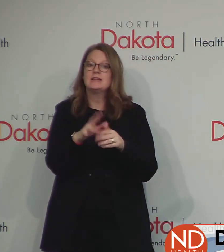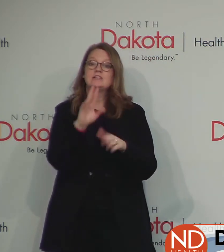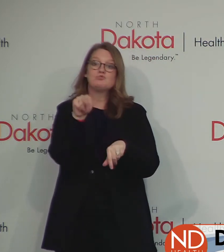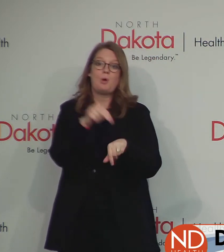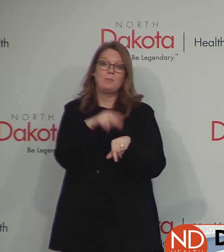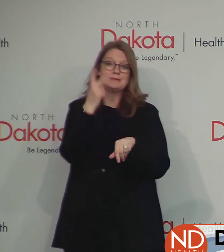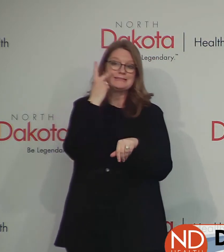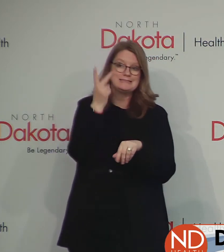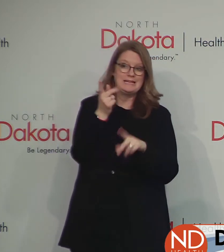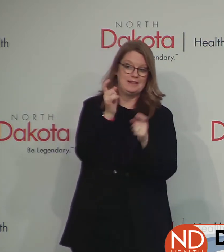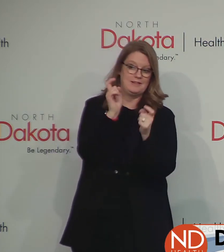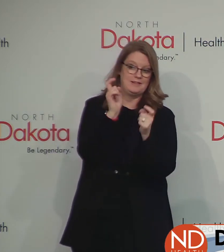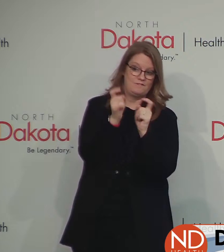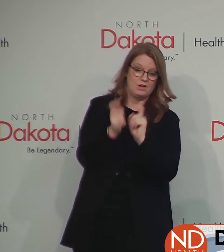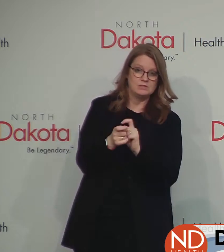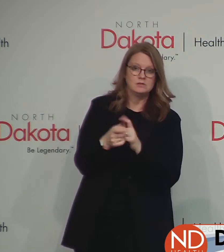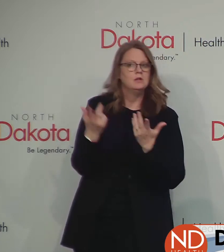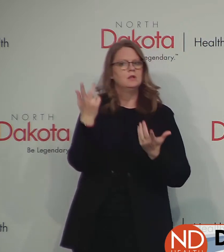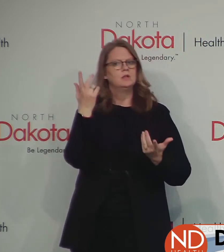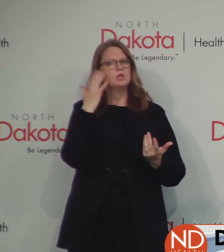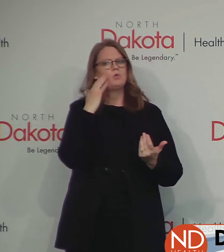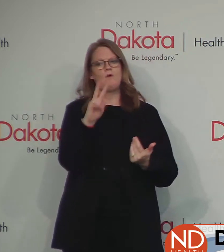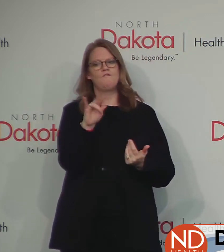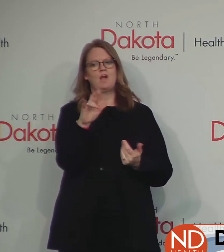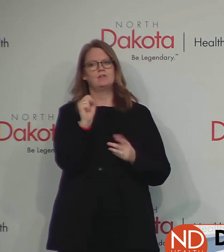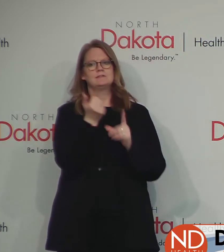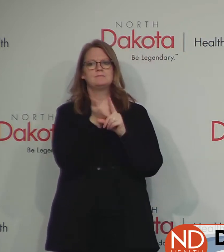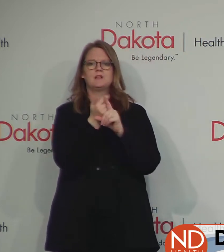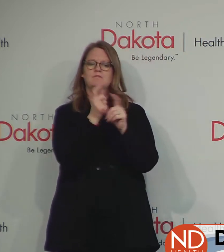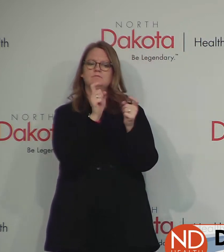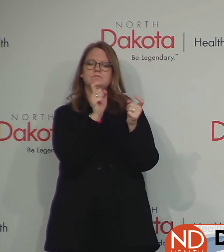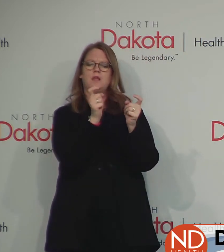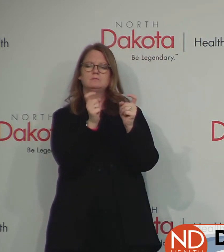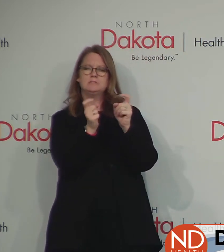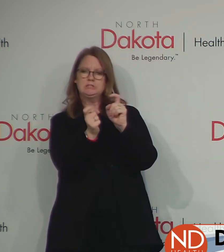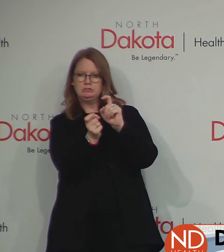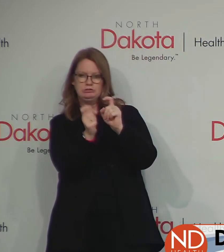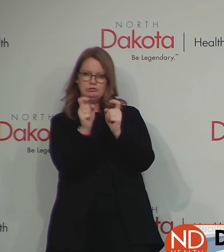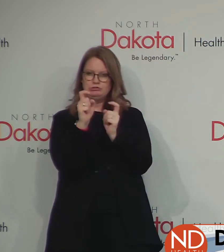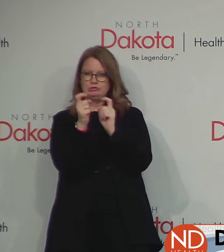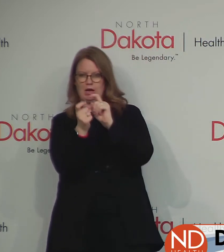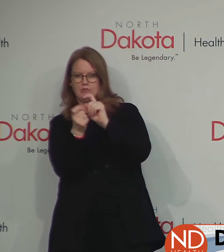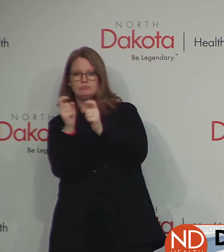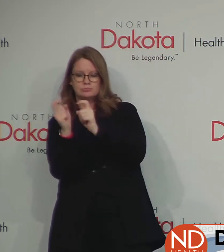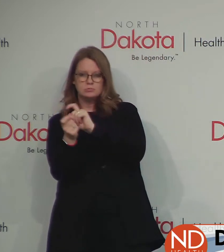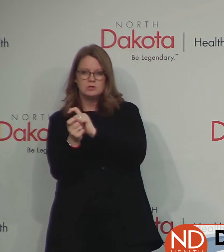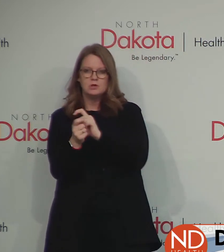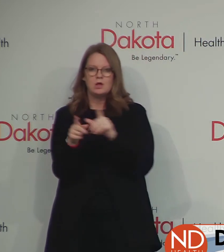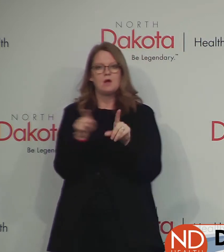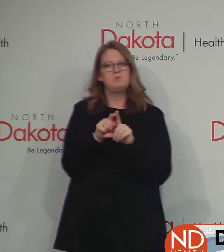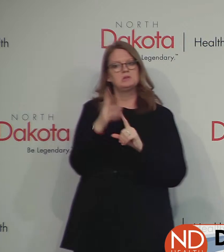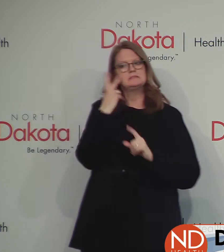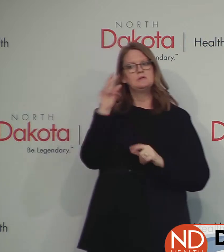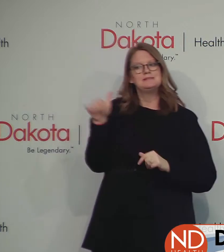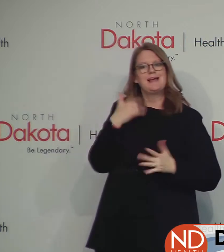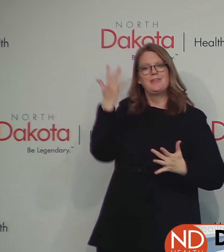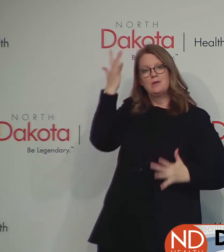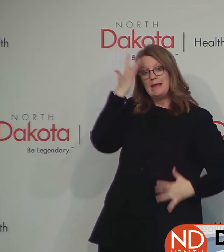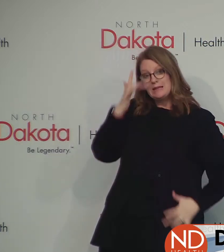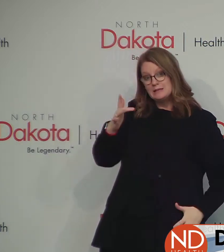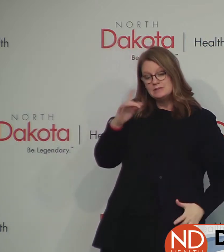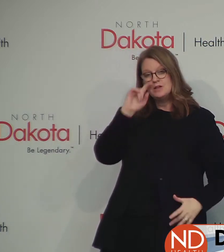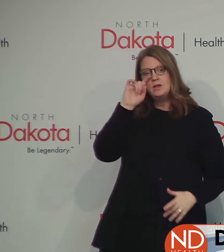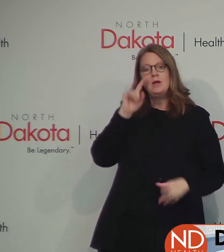variants. That's kind of what viruses do. They mutate as they go. We see this with other illnesses, but we want to